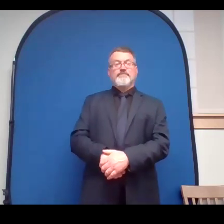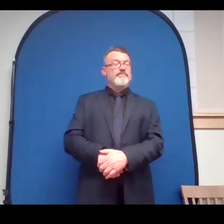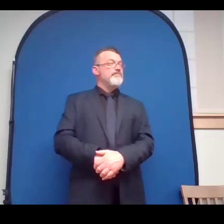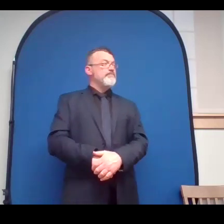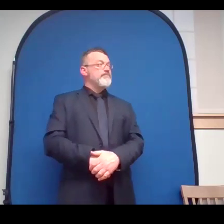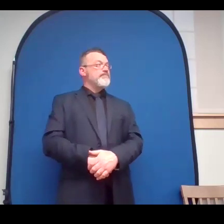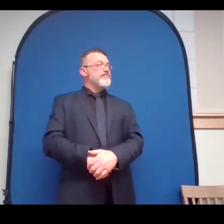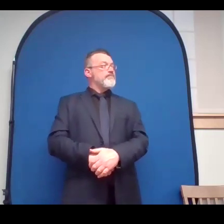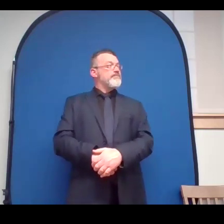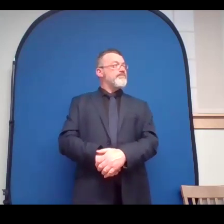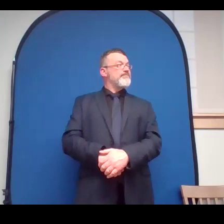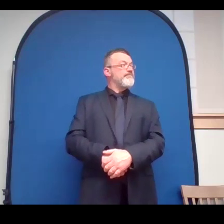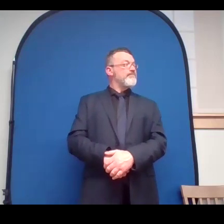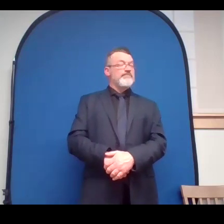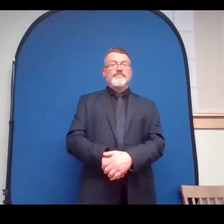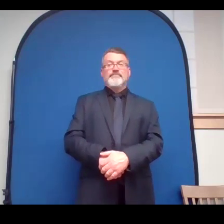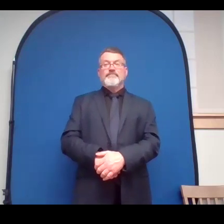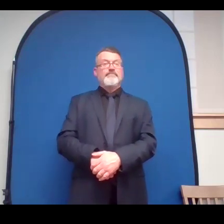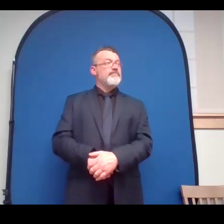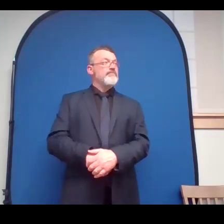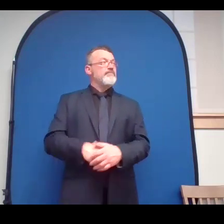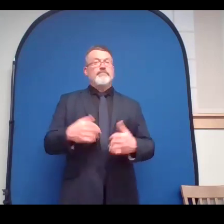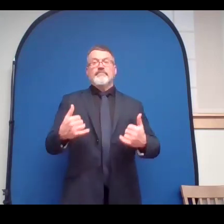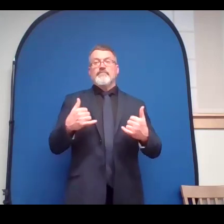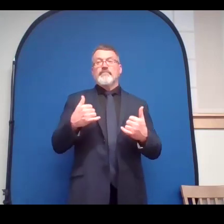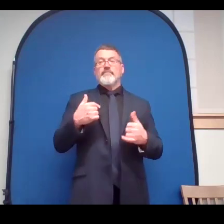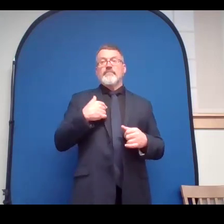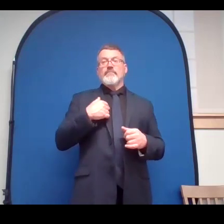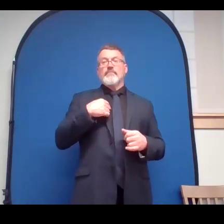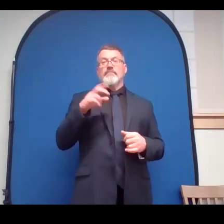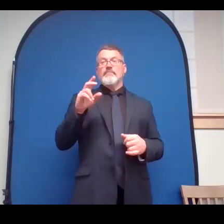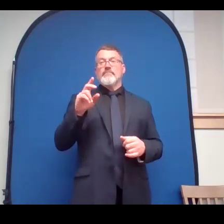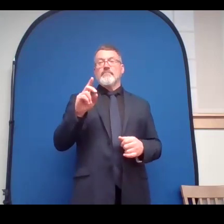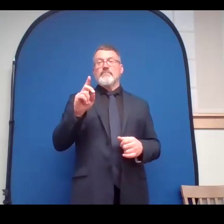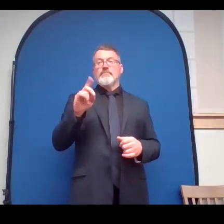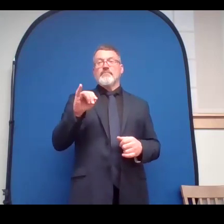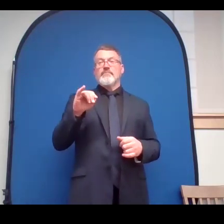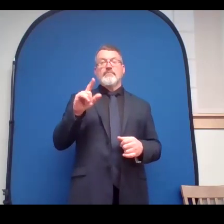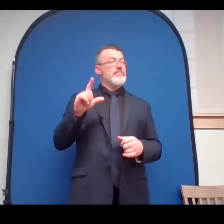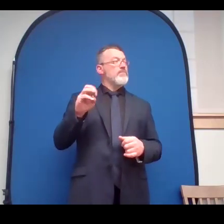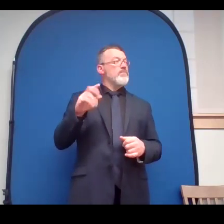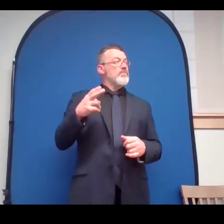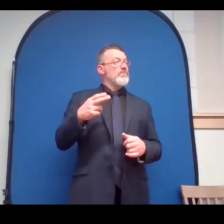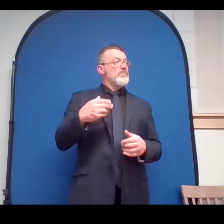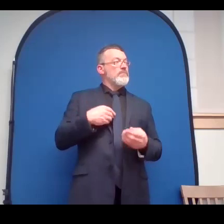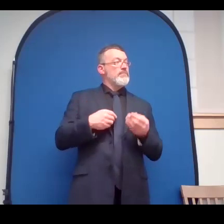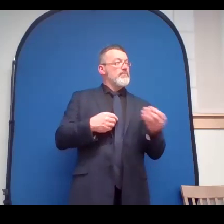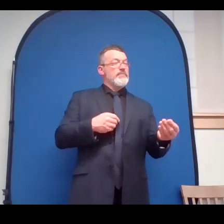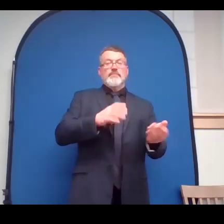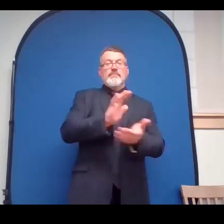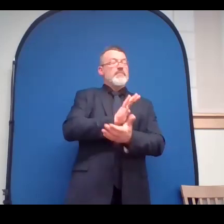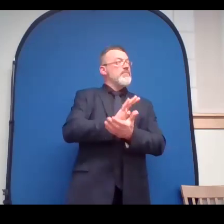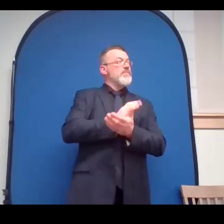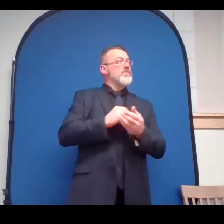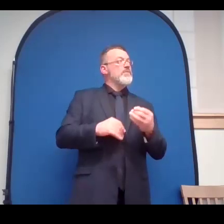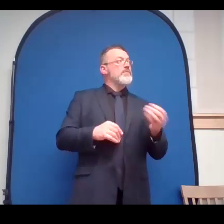Mr. Dilworth will be leading the examination of it. Will we move these exhibits for you? Okay. Yes,